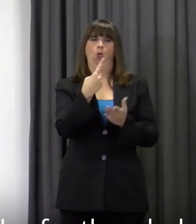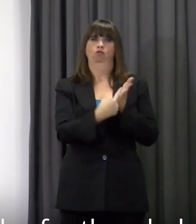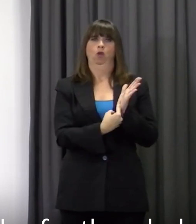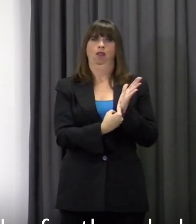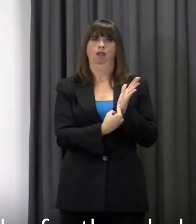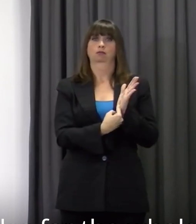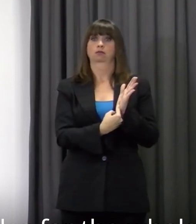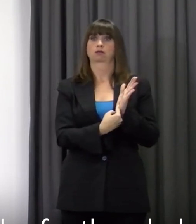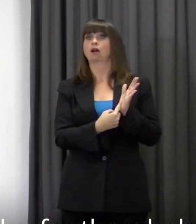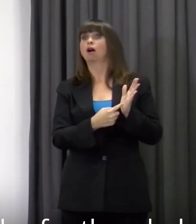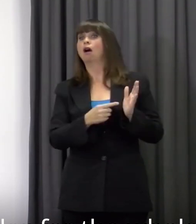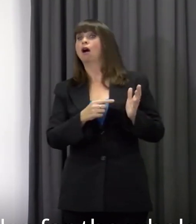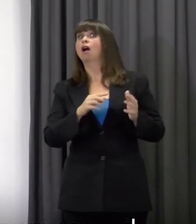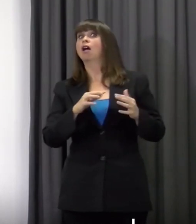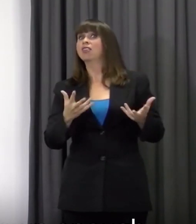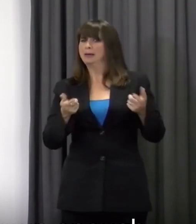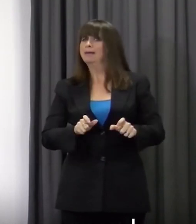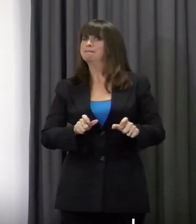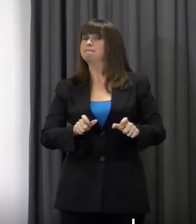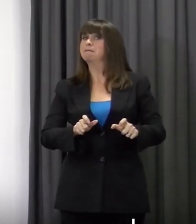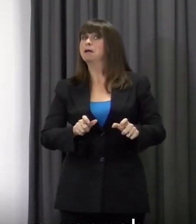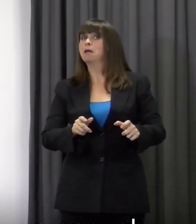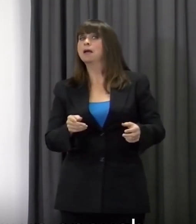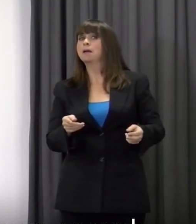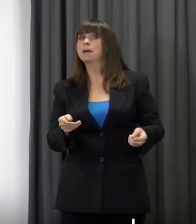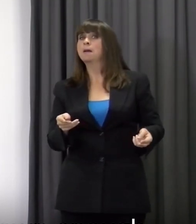the fire break period is over, we would have